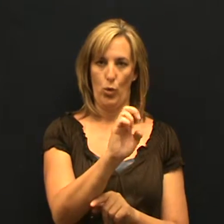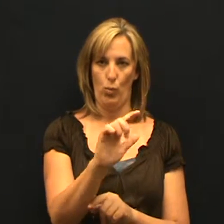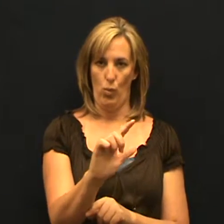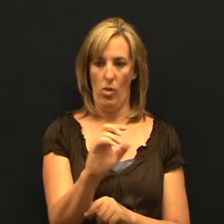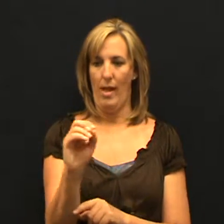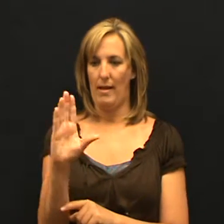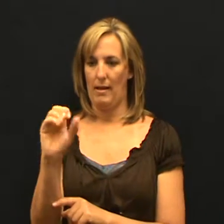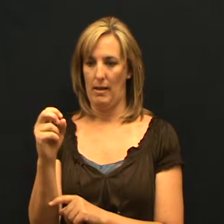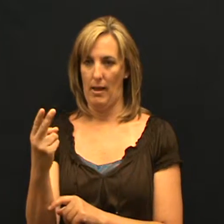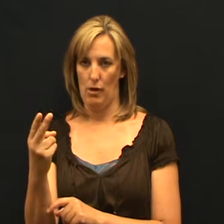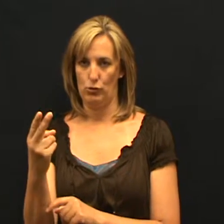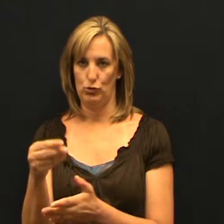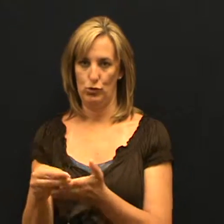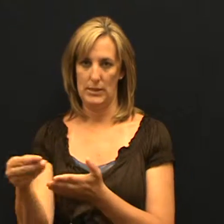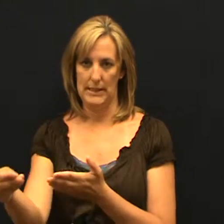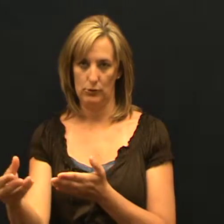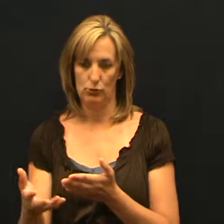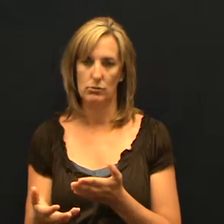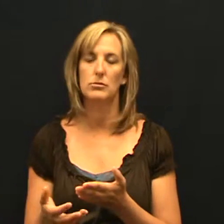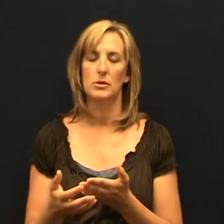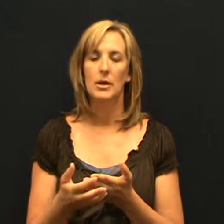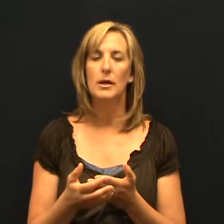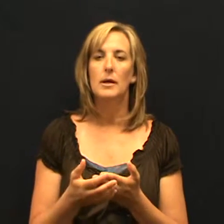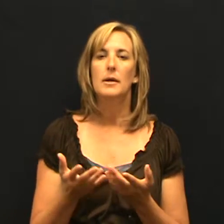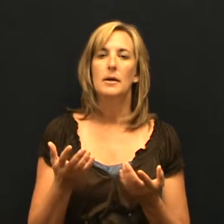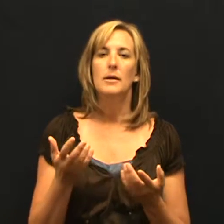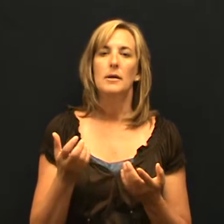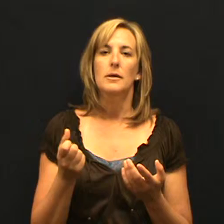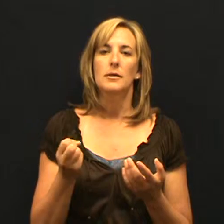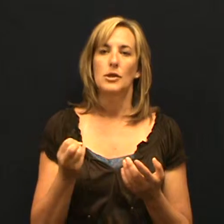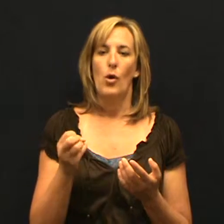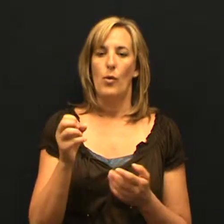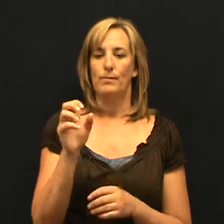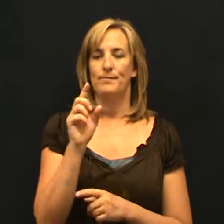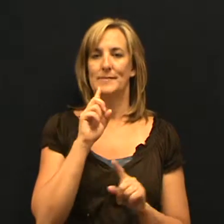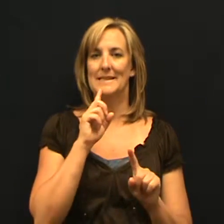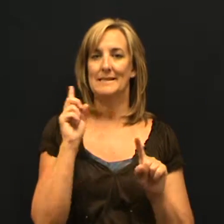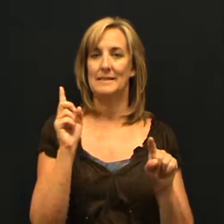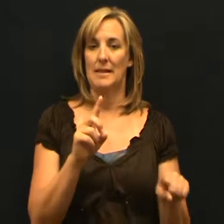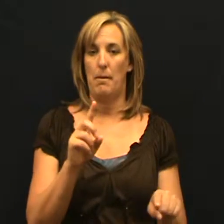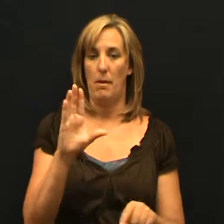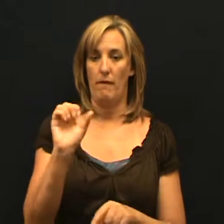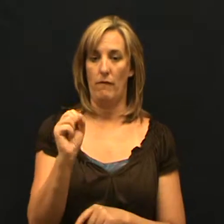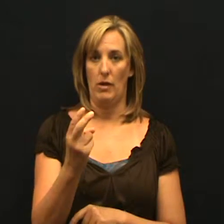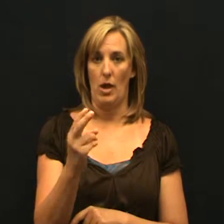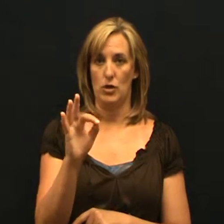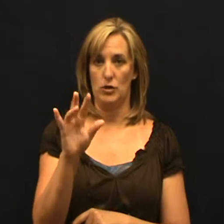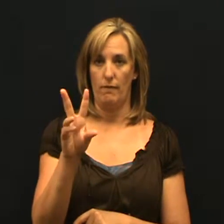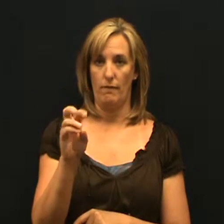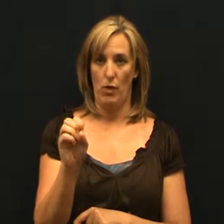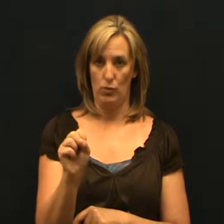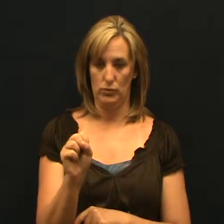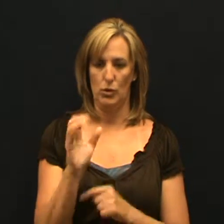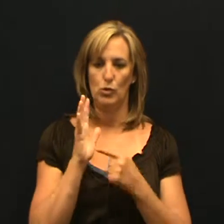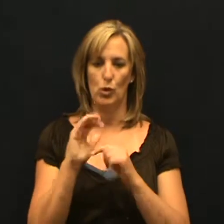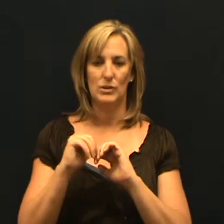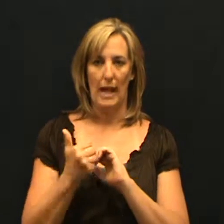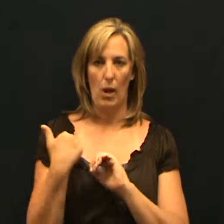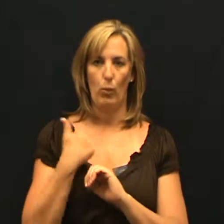So anyway, the statement of cash flows tells us essentially how we are generating and then using our cash within the